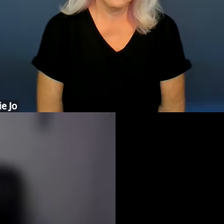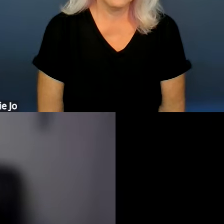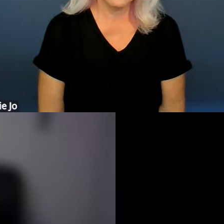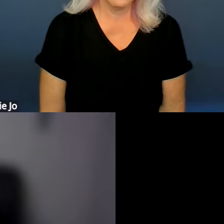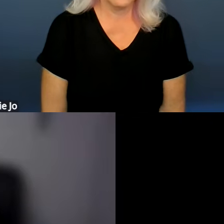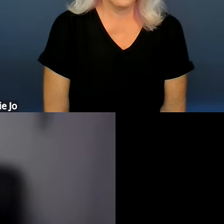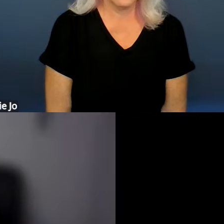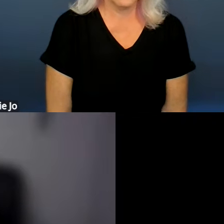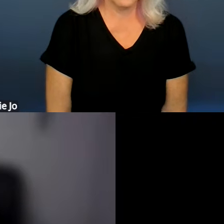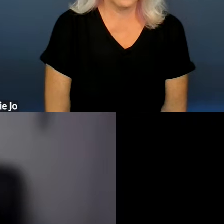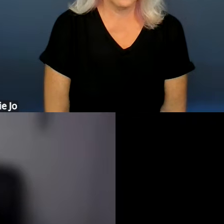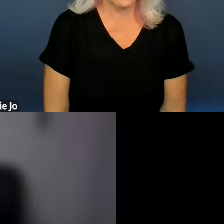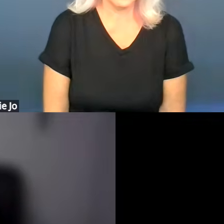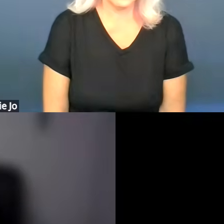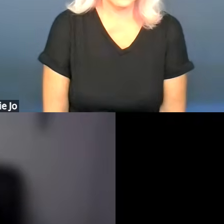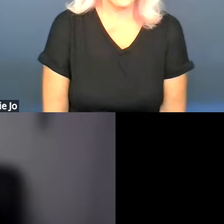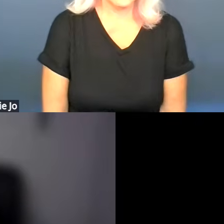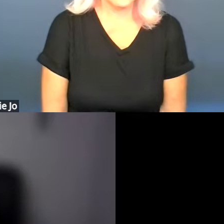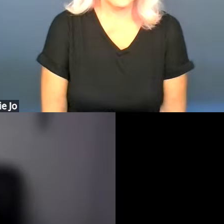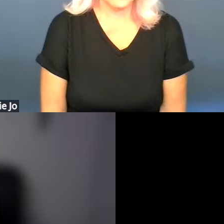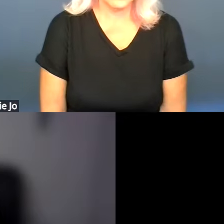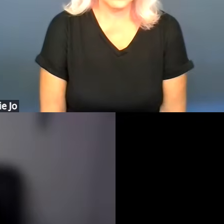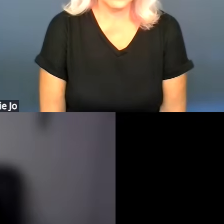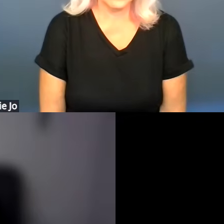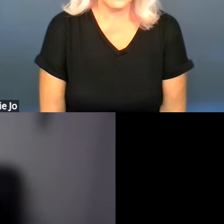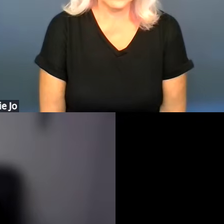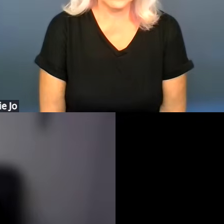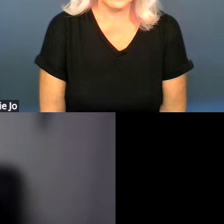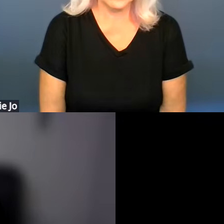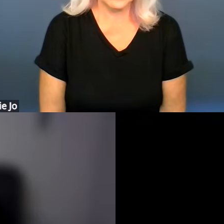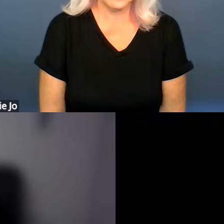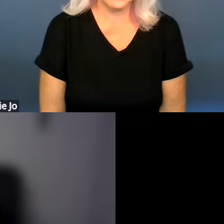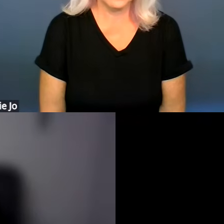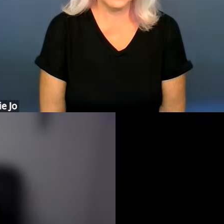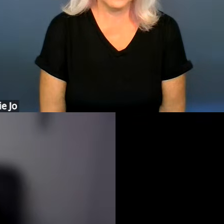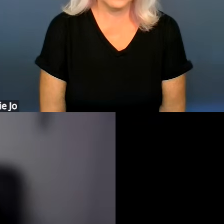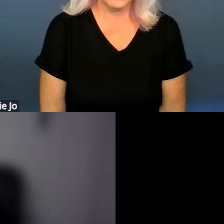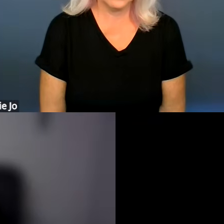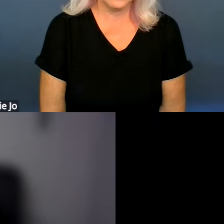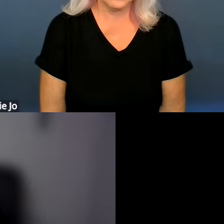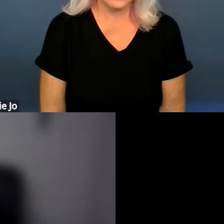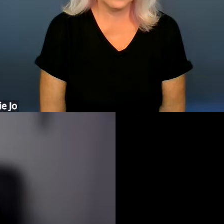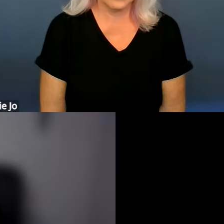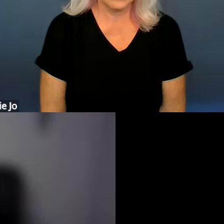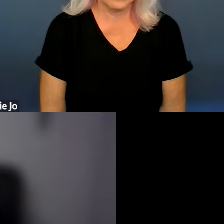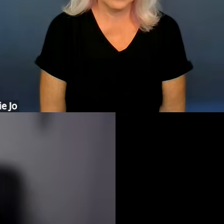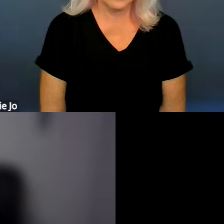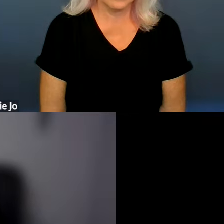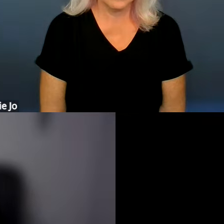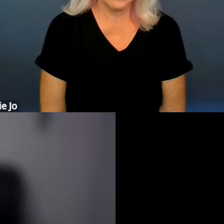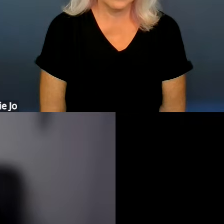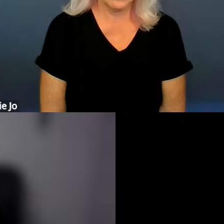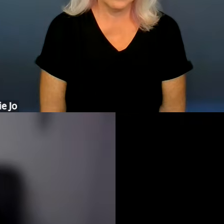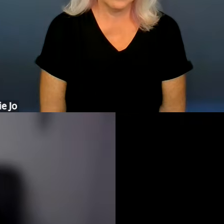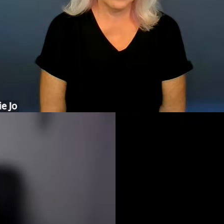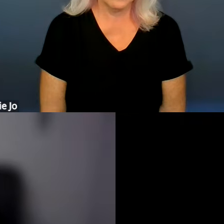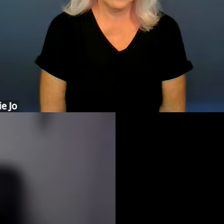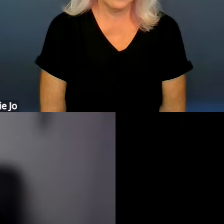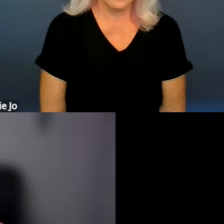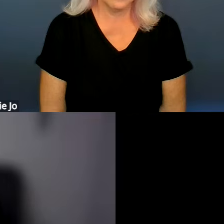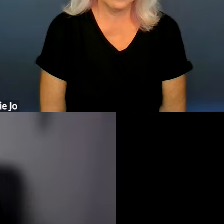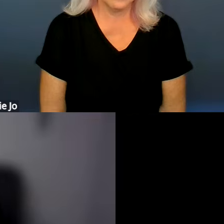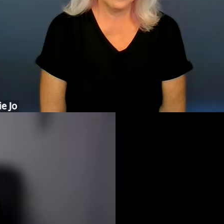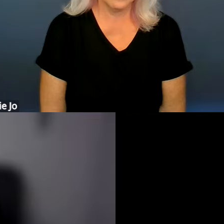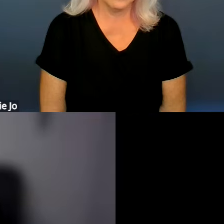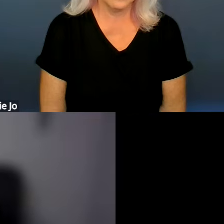subsection 11. She's guilty. She knowingly falsified her name on petitions. She allowed other people to do